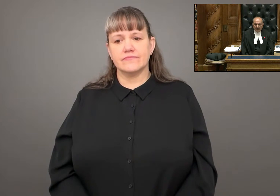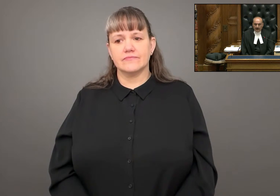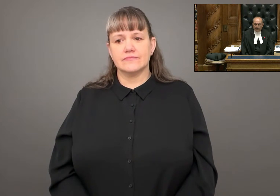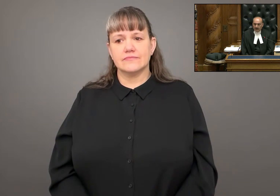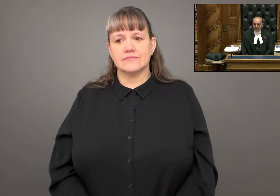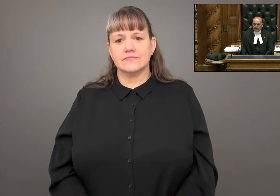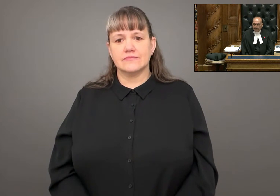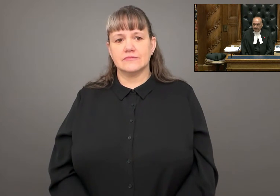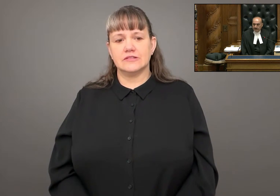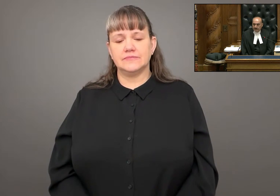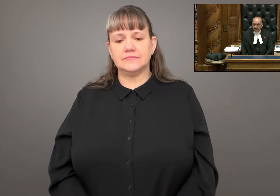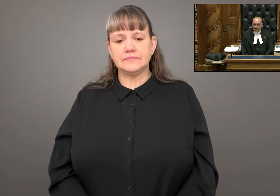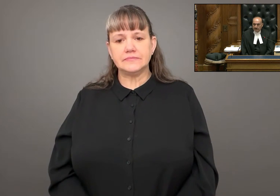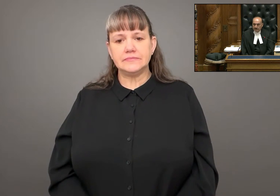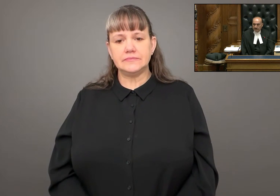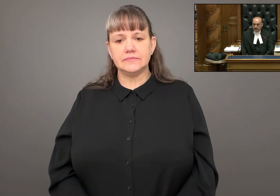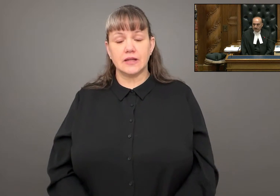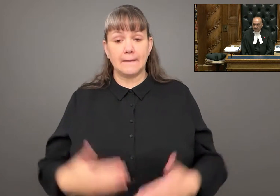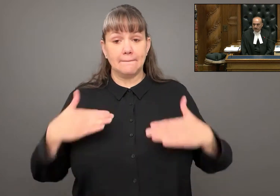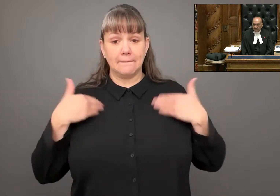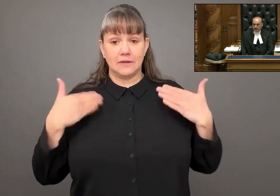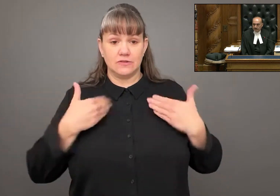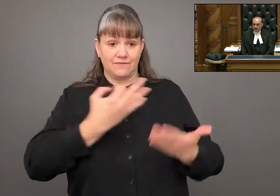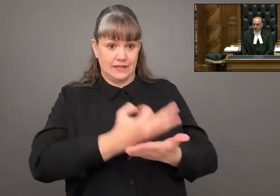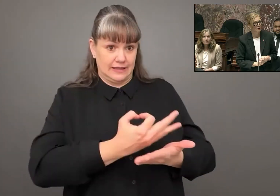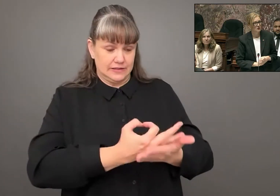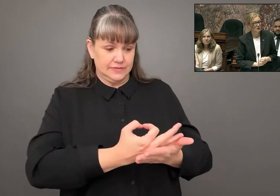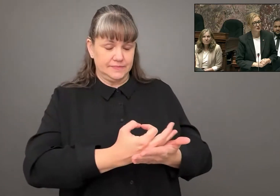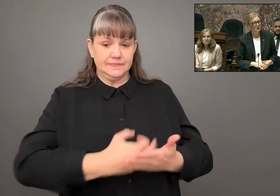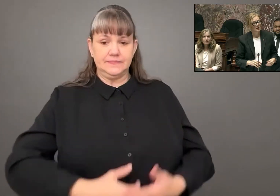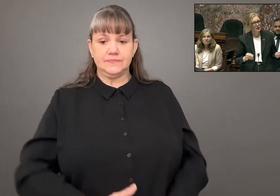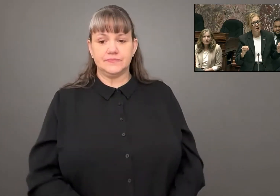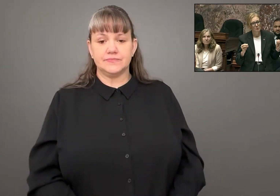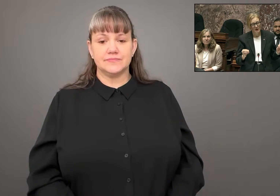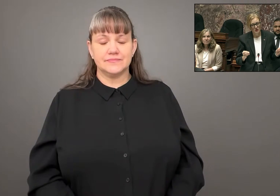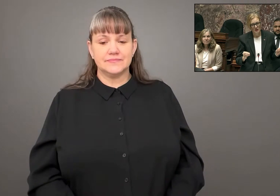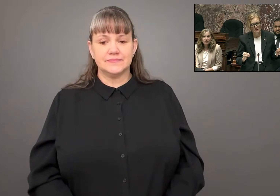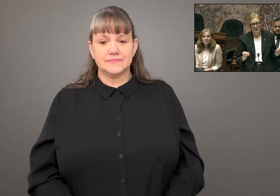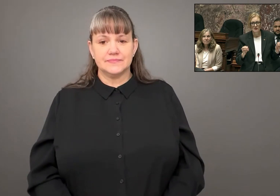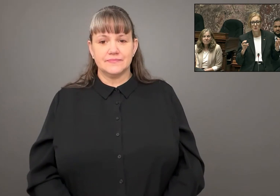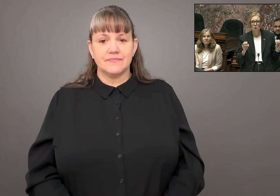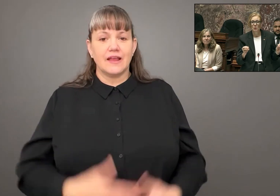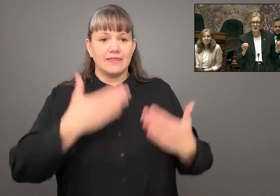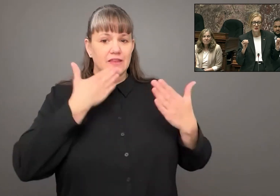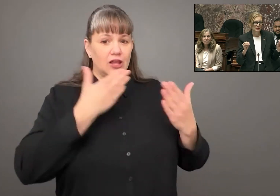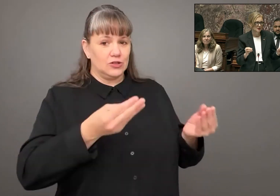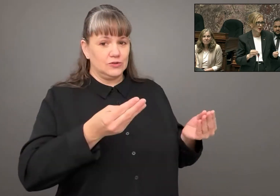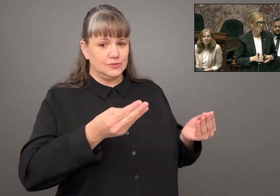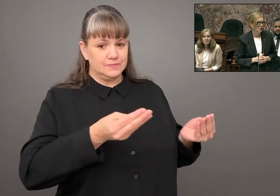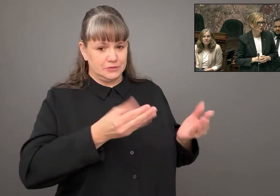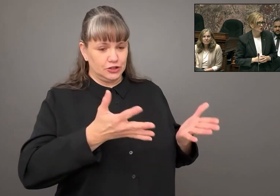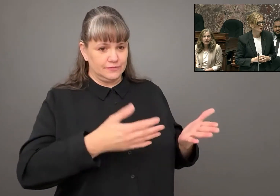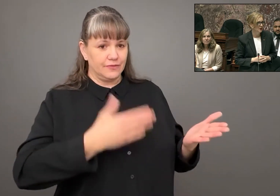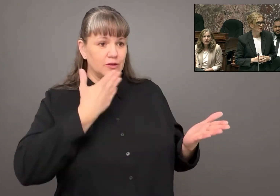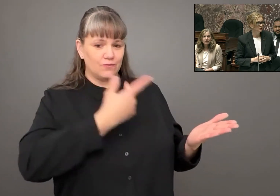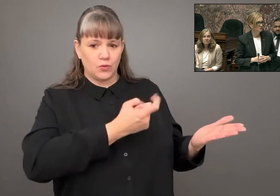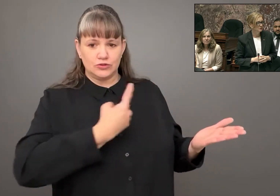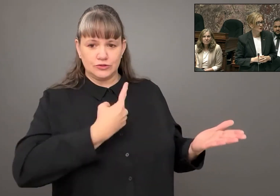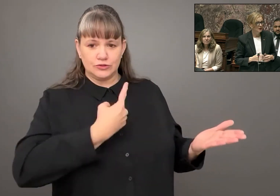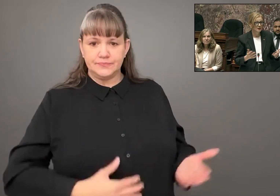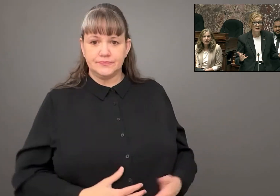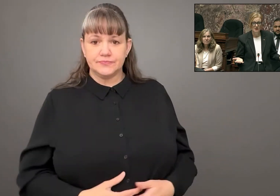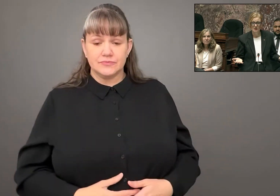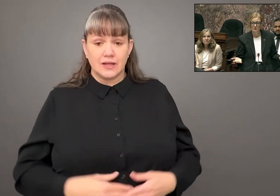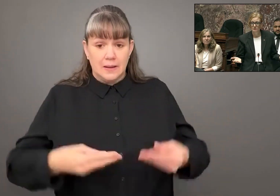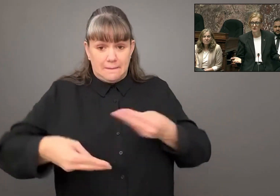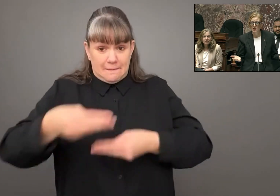Minister of Finance. Thank you very much, Honourable Speaker. Thank you to the member for the question. A budget is a moment in time, Honourable Speaker.